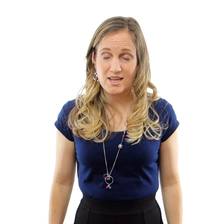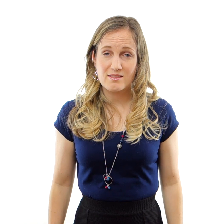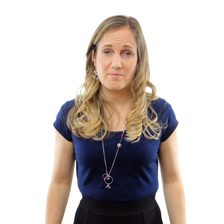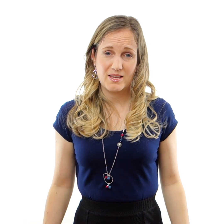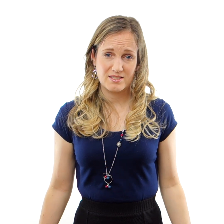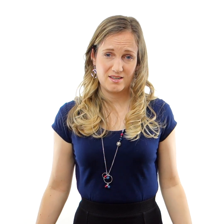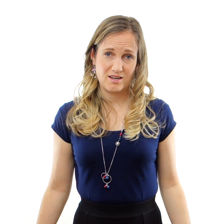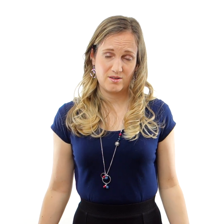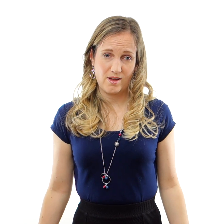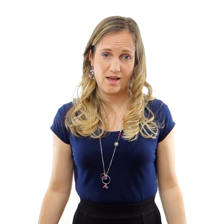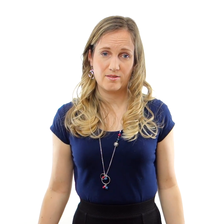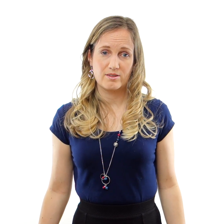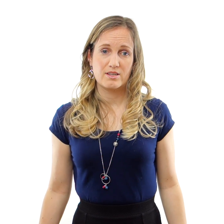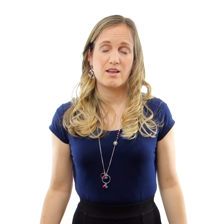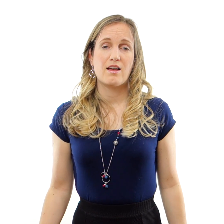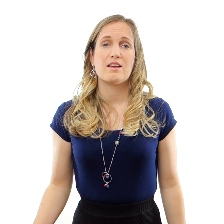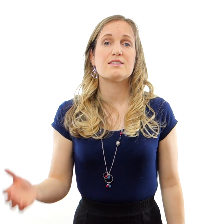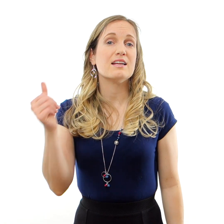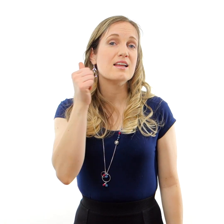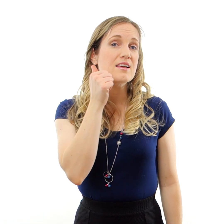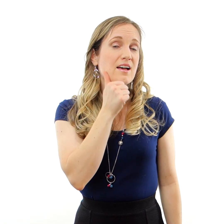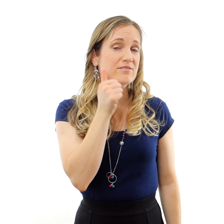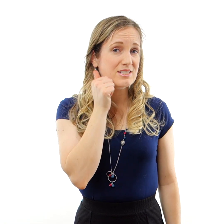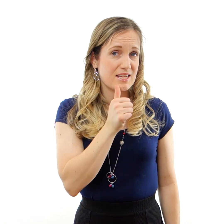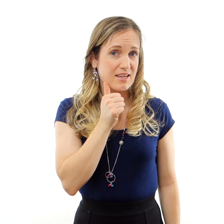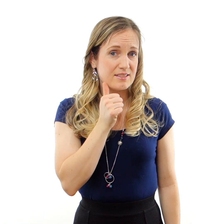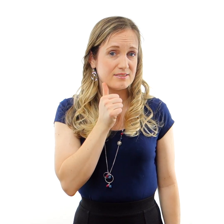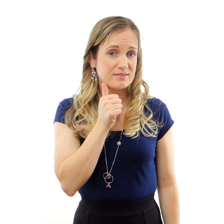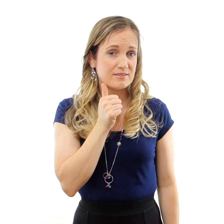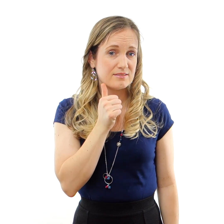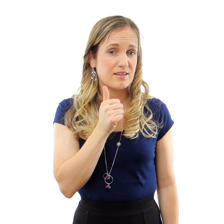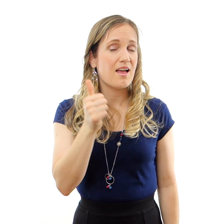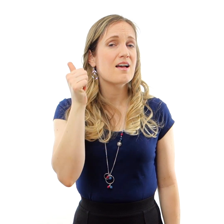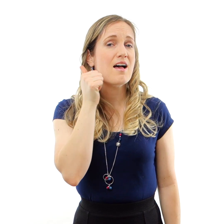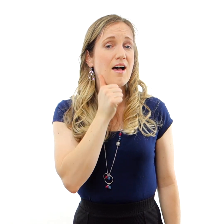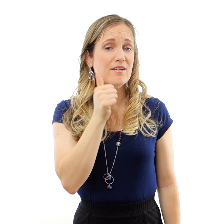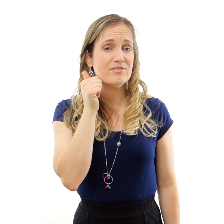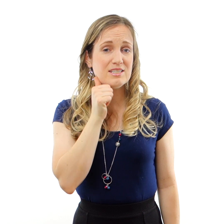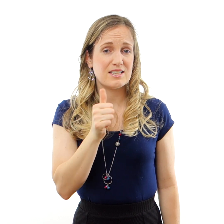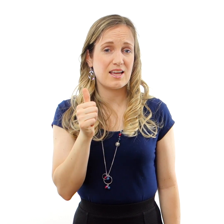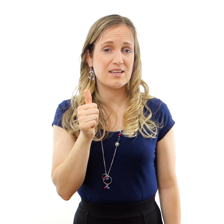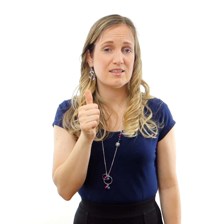the best that I know how. Sign every day. Every day,